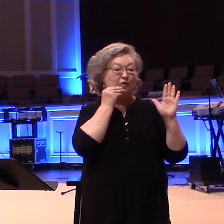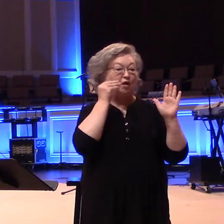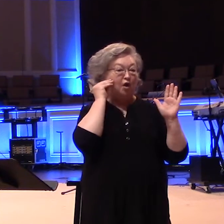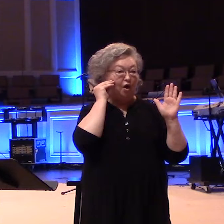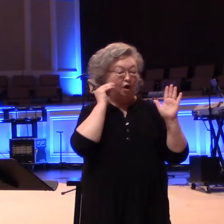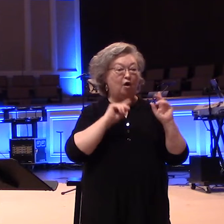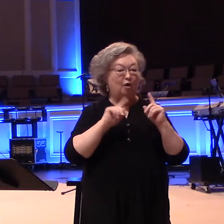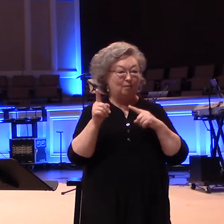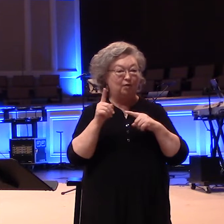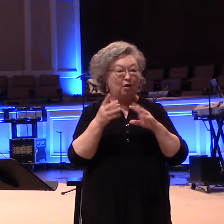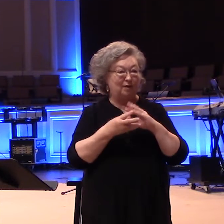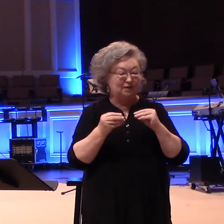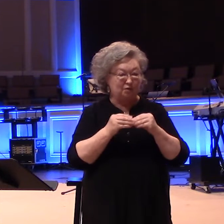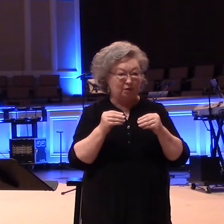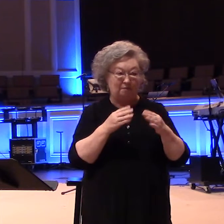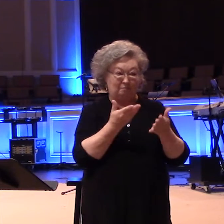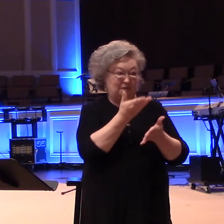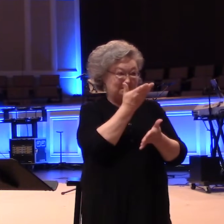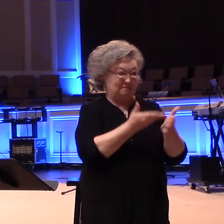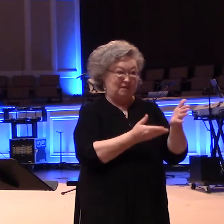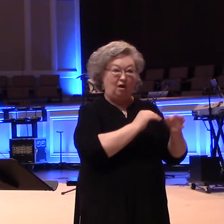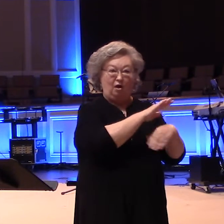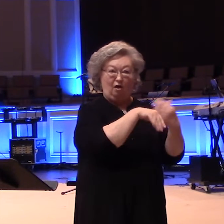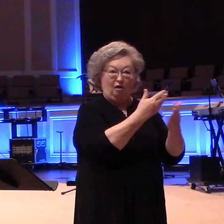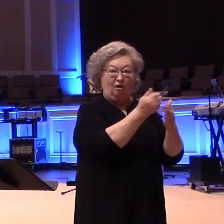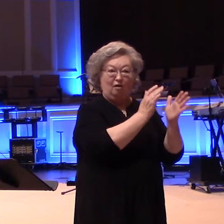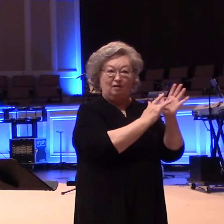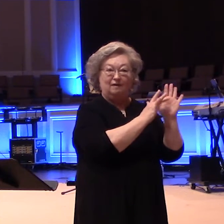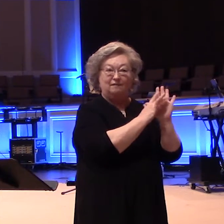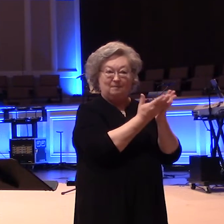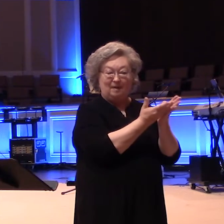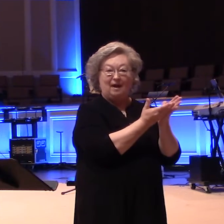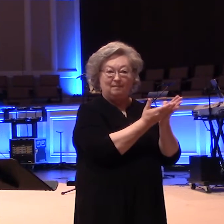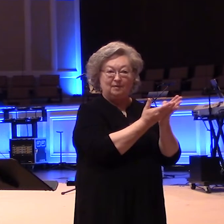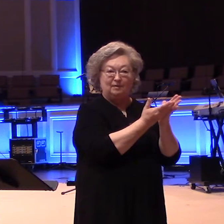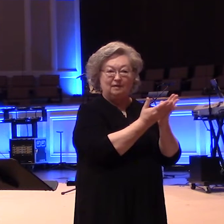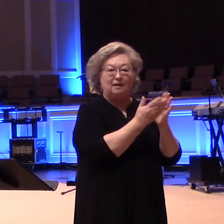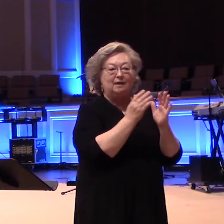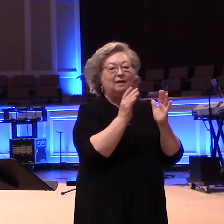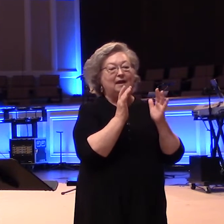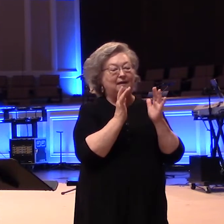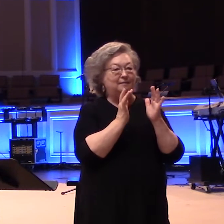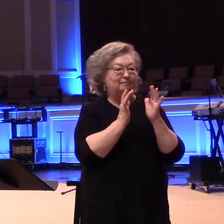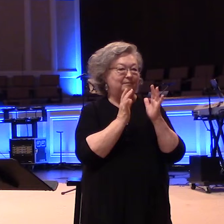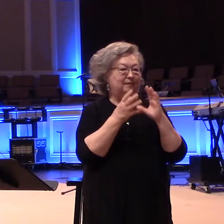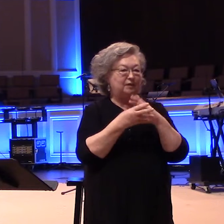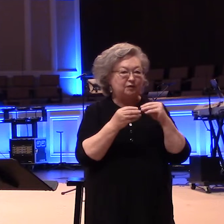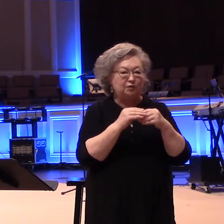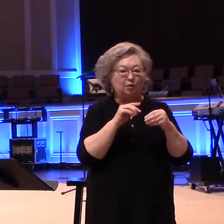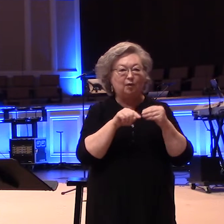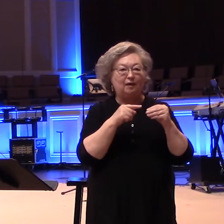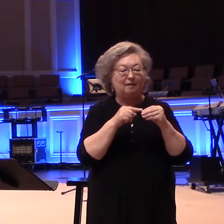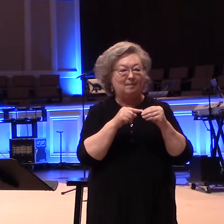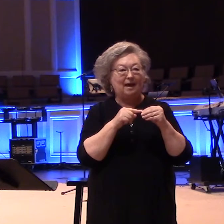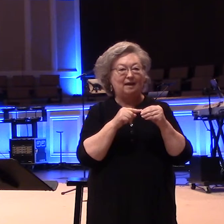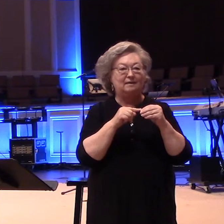the Bible, the whole Bible. And somebody mentioned it right at the center, the story of the prodigal son. Sort of